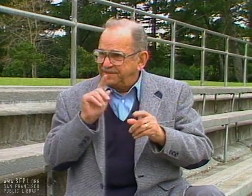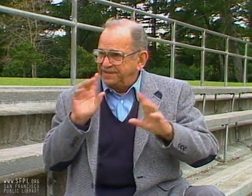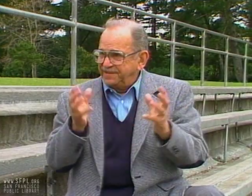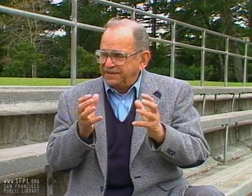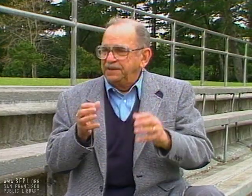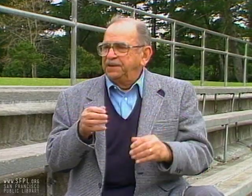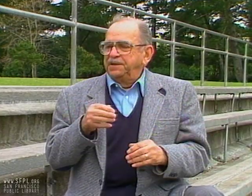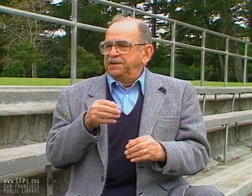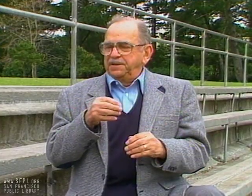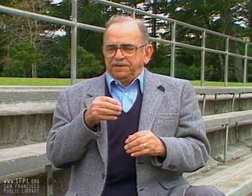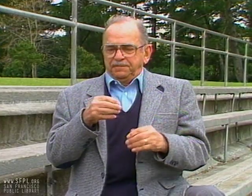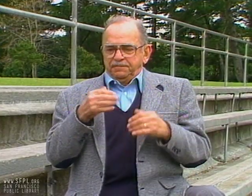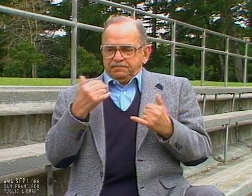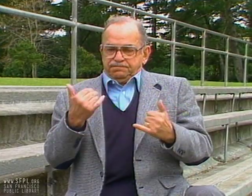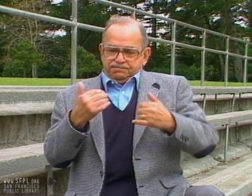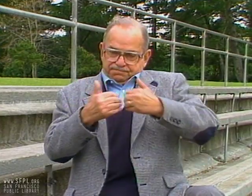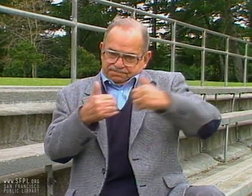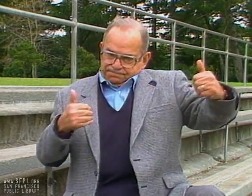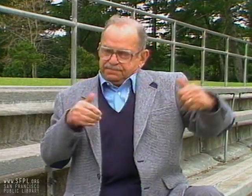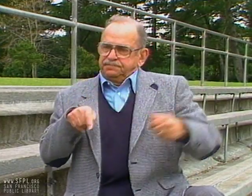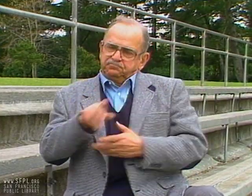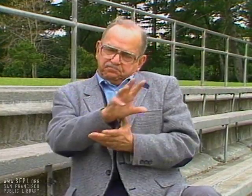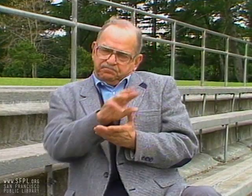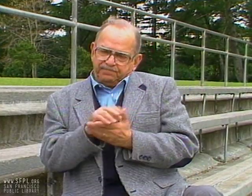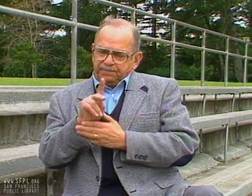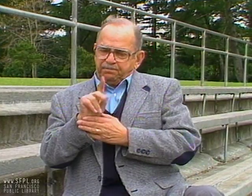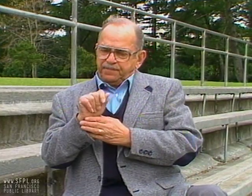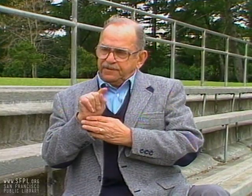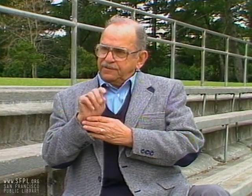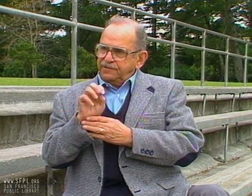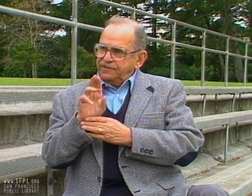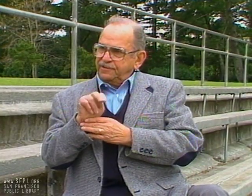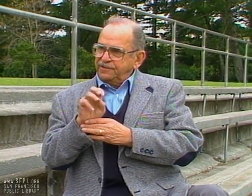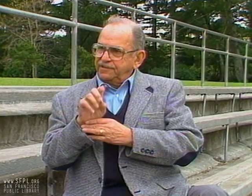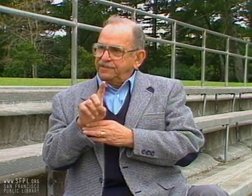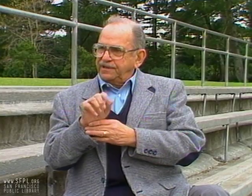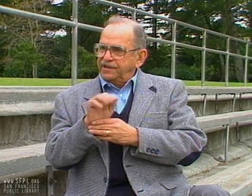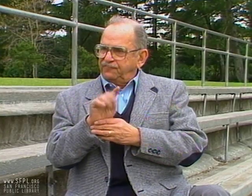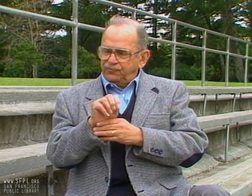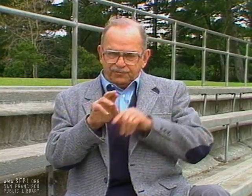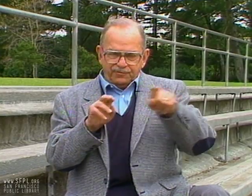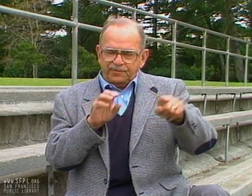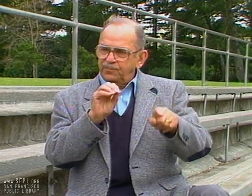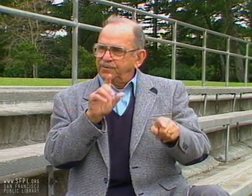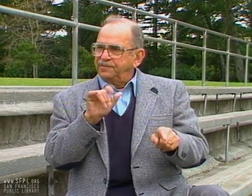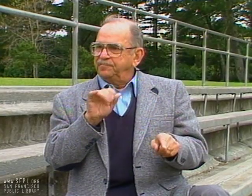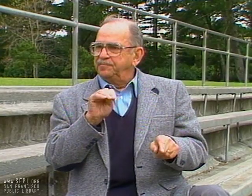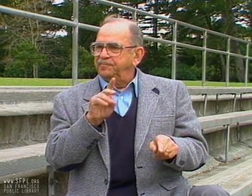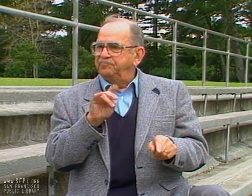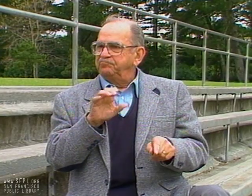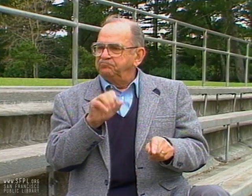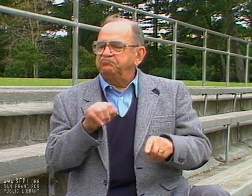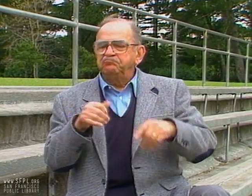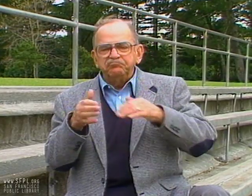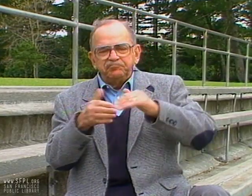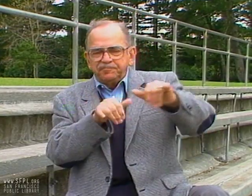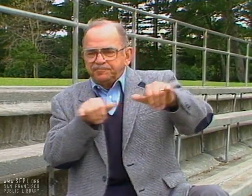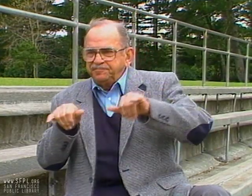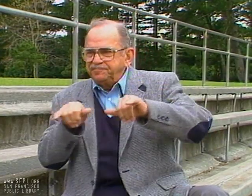Games. That's why the AAAD established separate games patterned after the Olympics. The